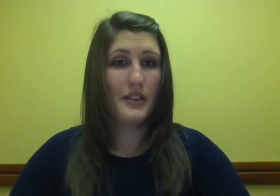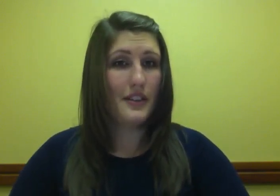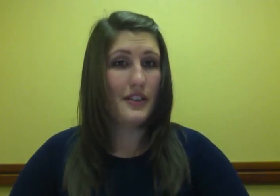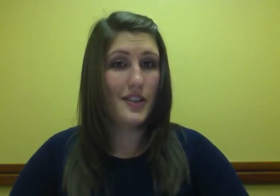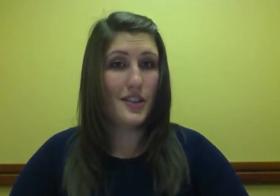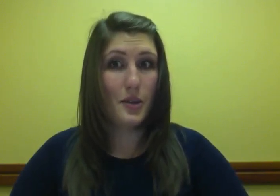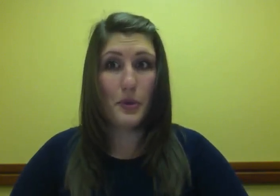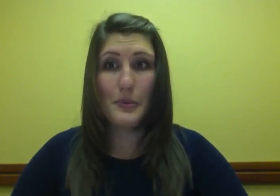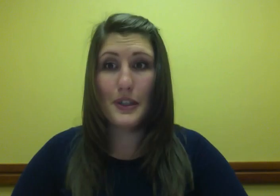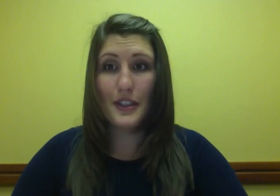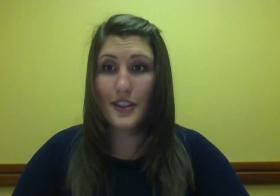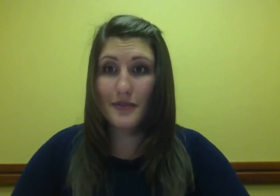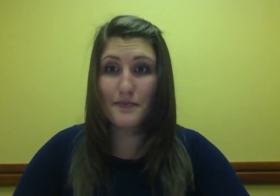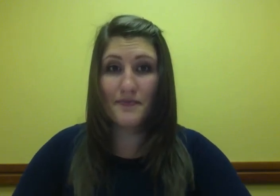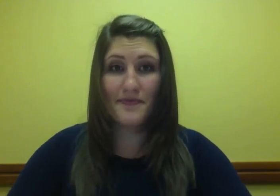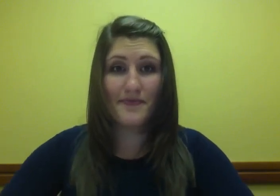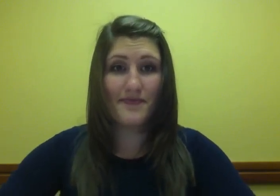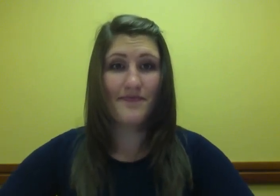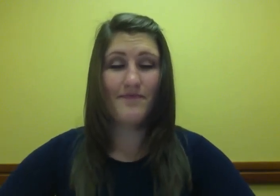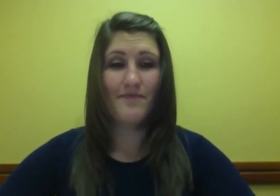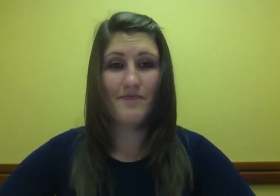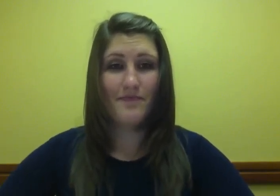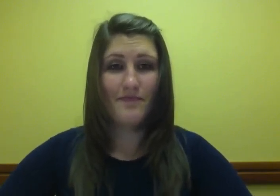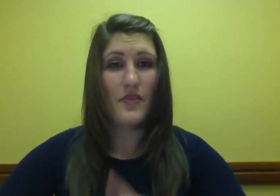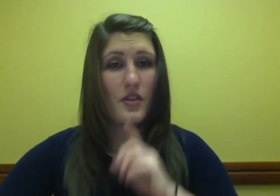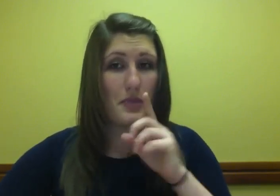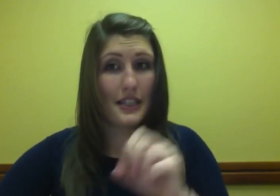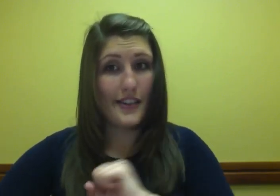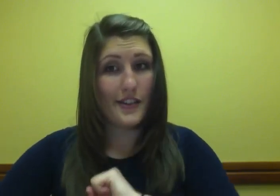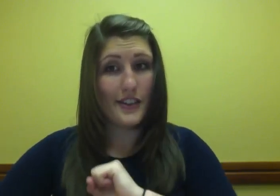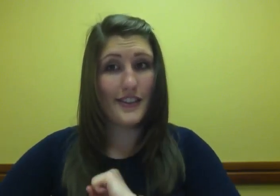Apparently it's super duper easy. No big deal, right?